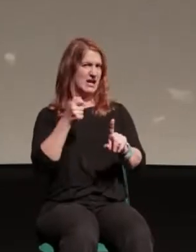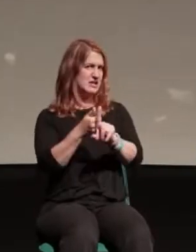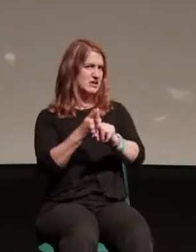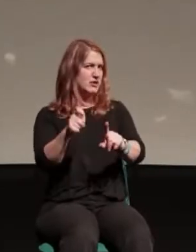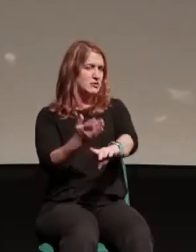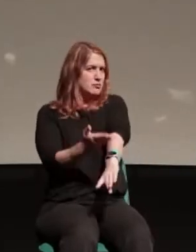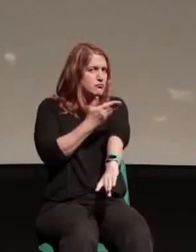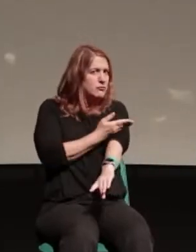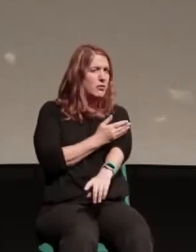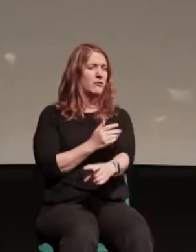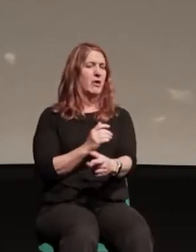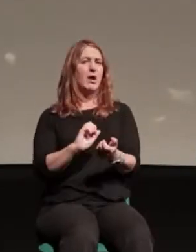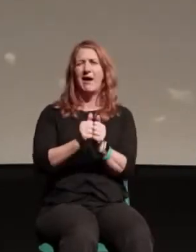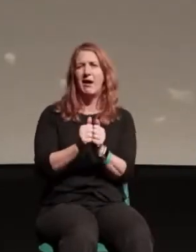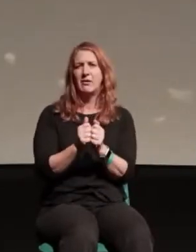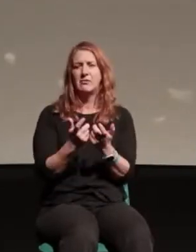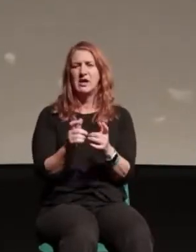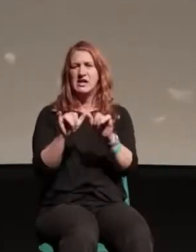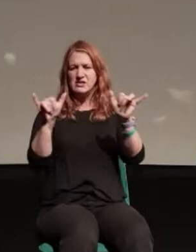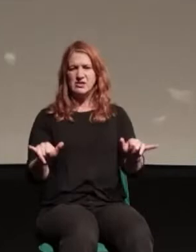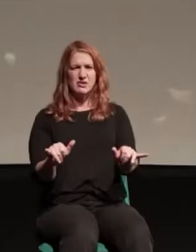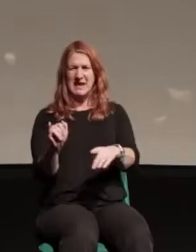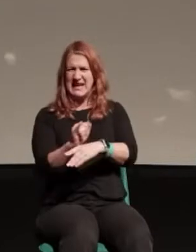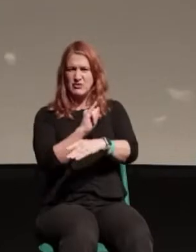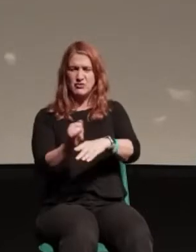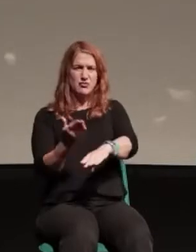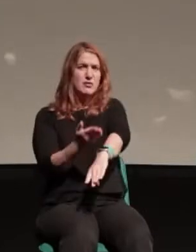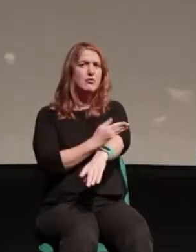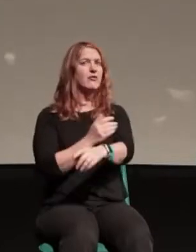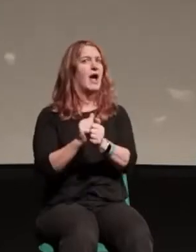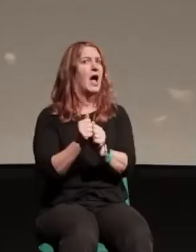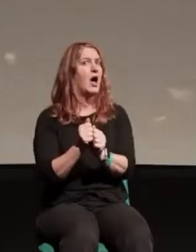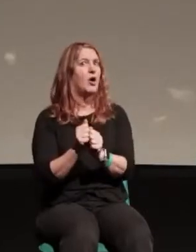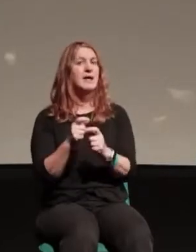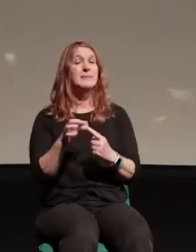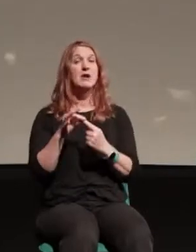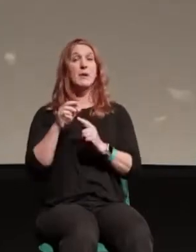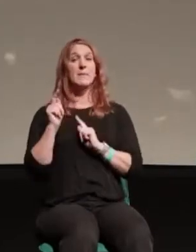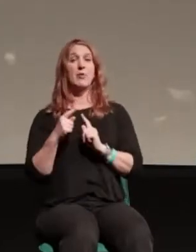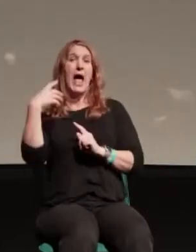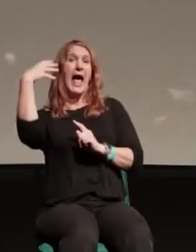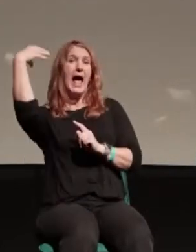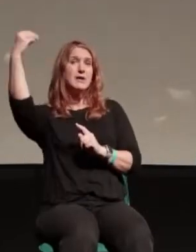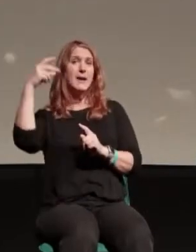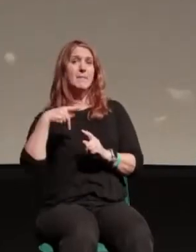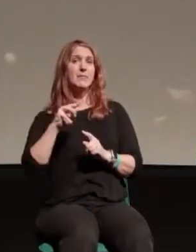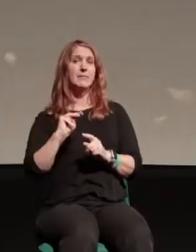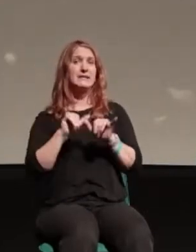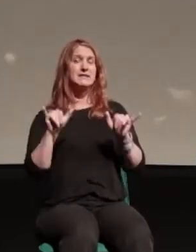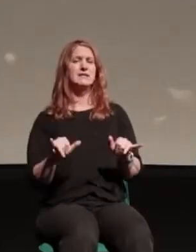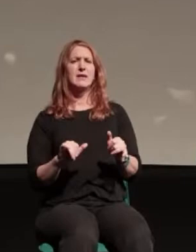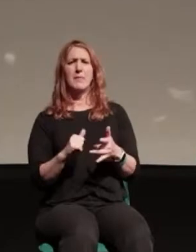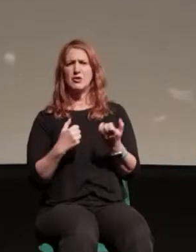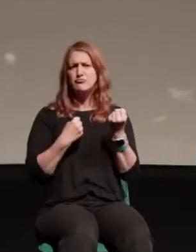And how do we get it? How do we get at that? How do we who are outside the public media system help